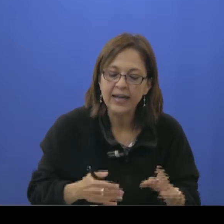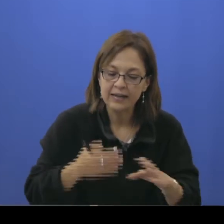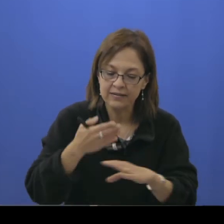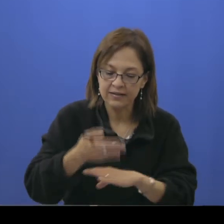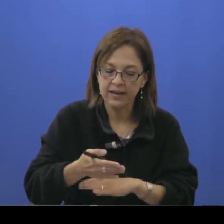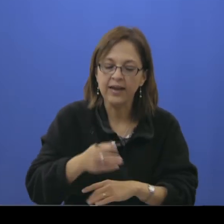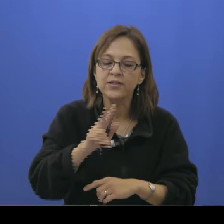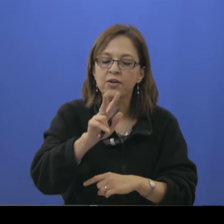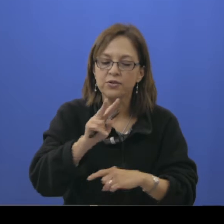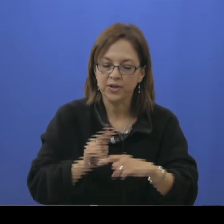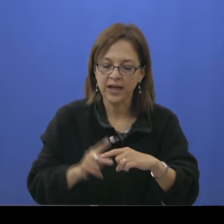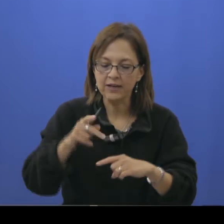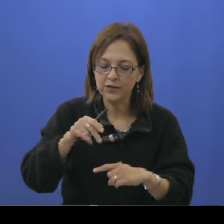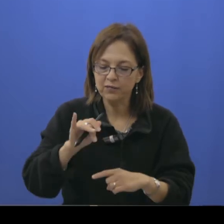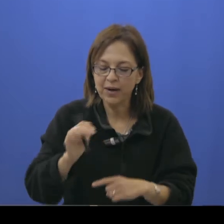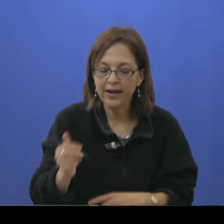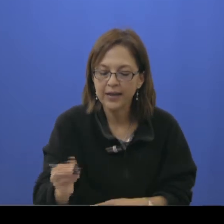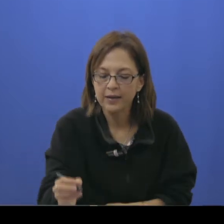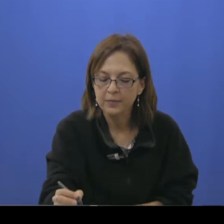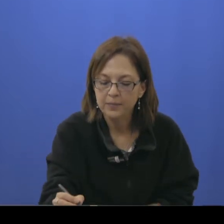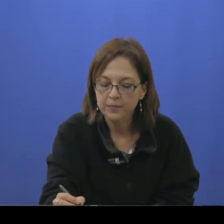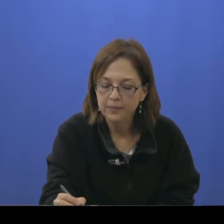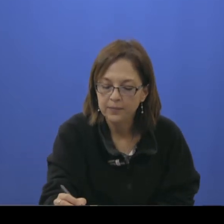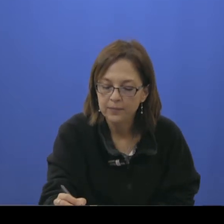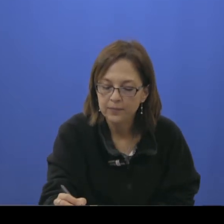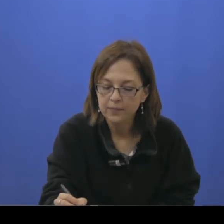pi, the next 3/2 of pi,